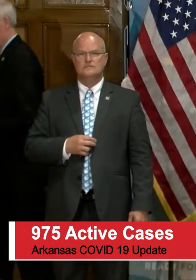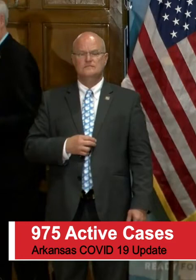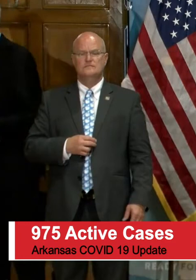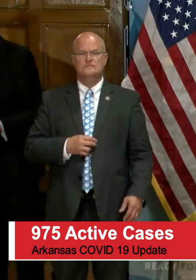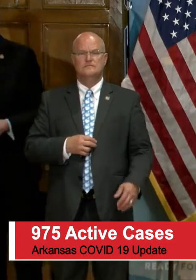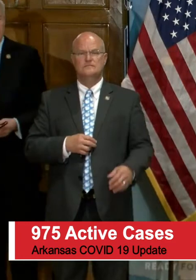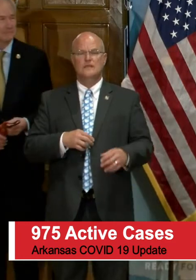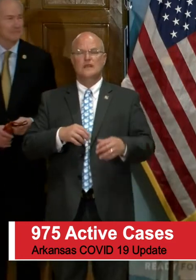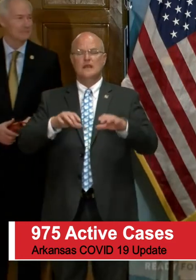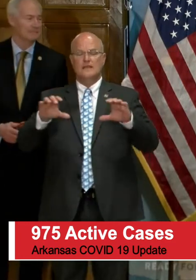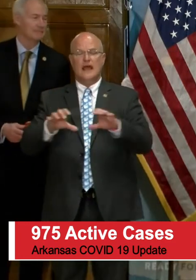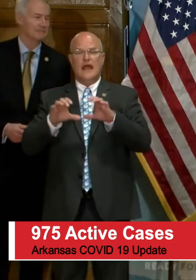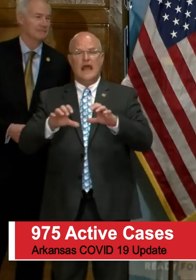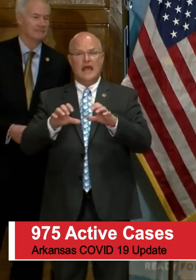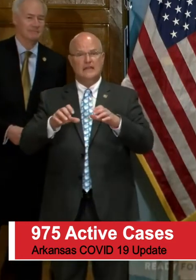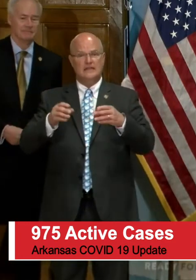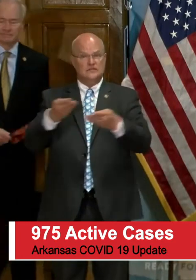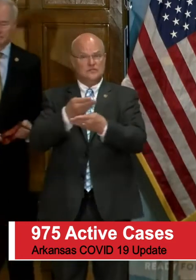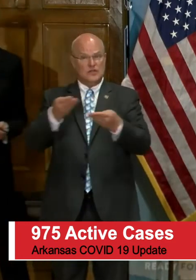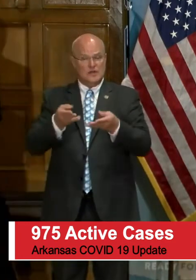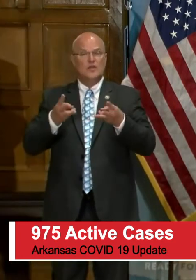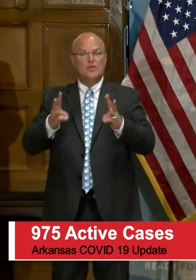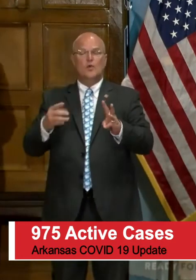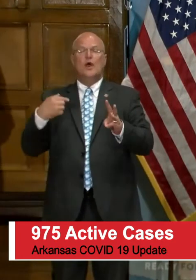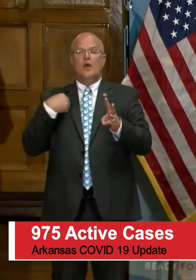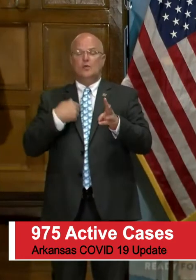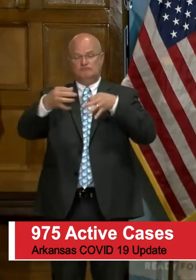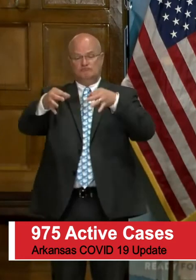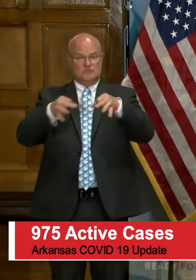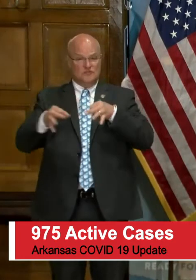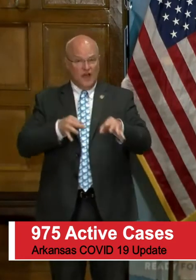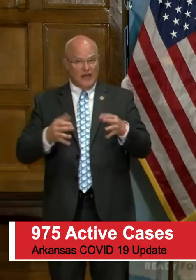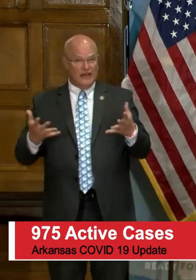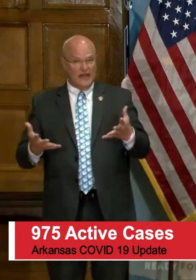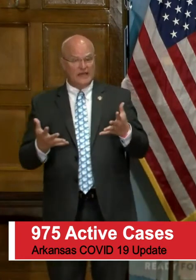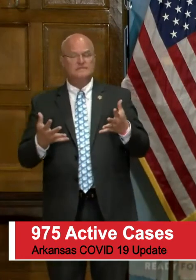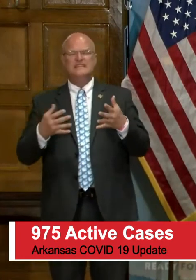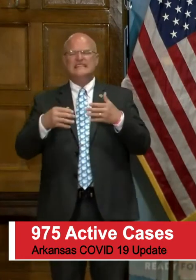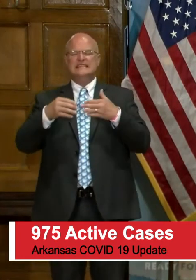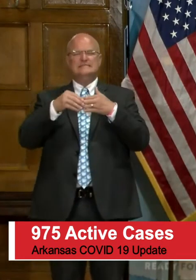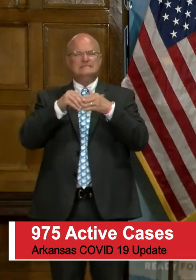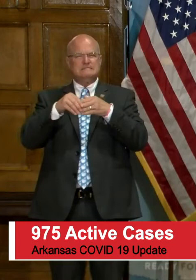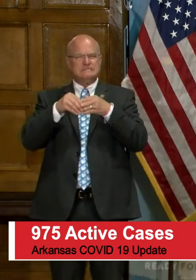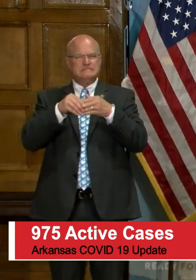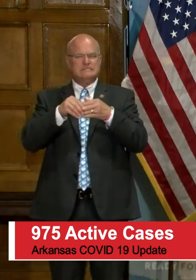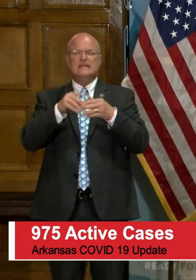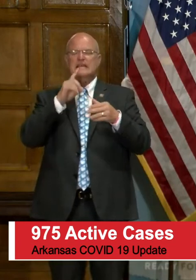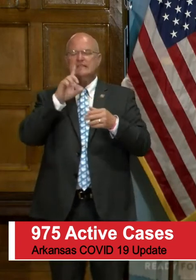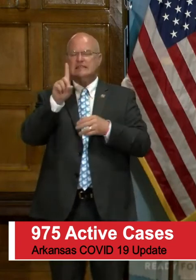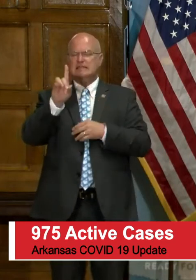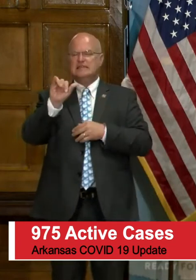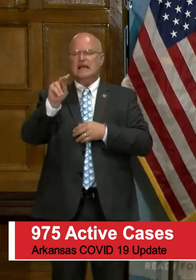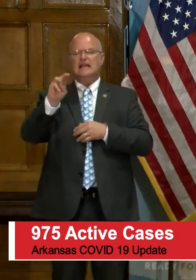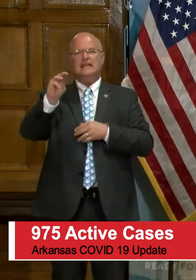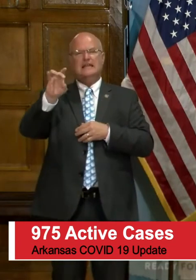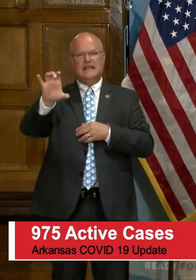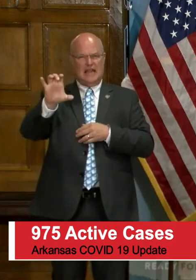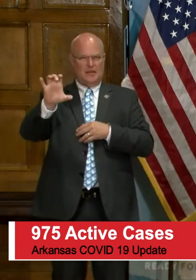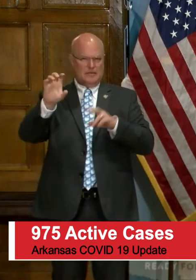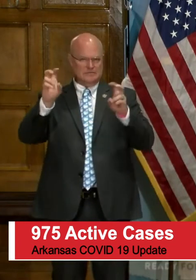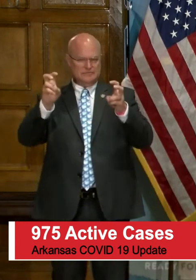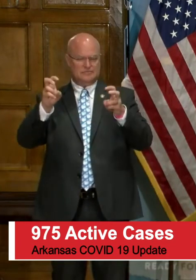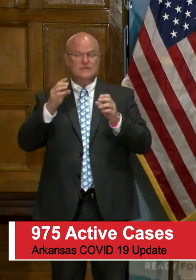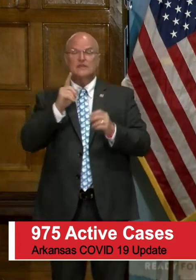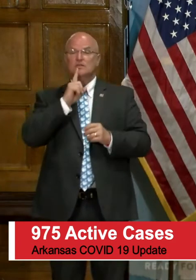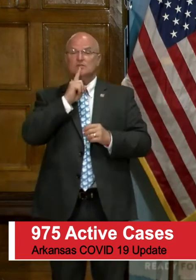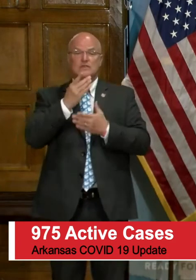The active transmission, the way we're defining that is fairly loosely because it's a dynamic aspect.